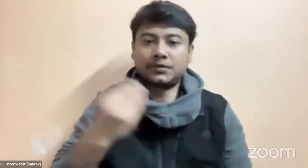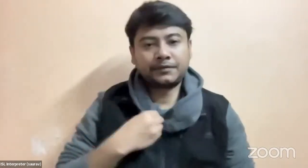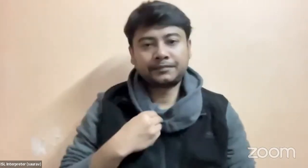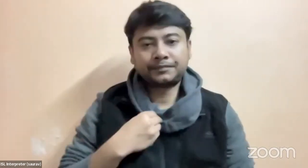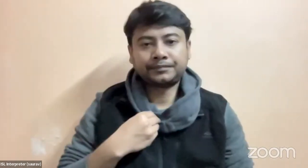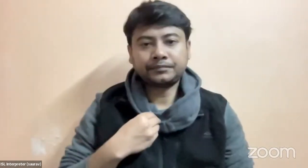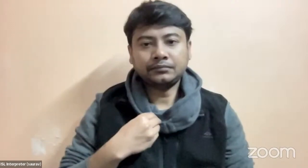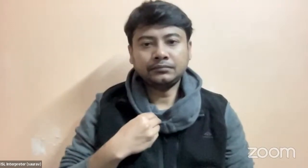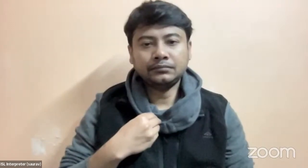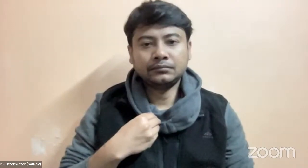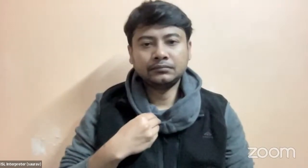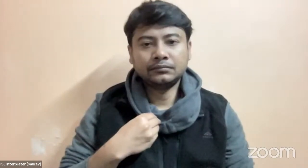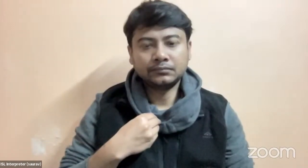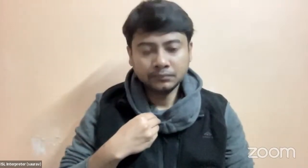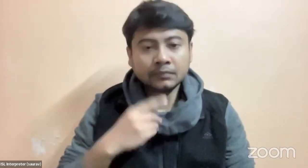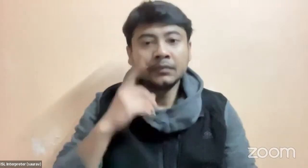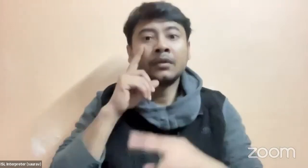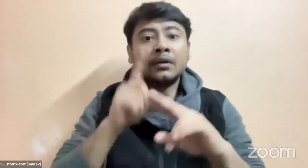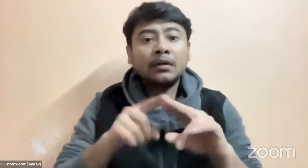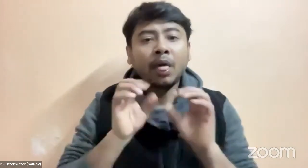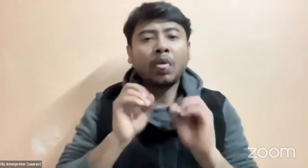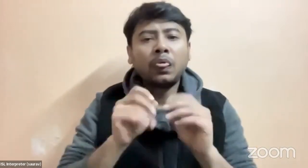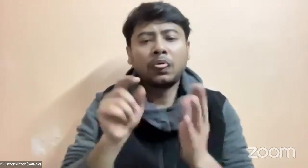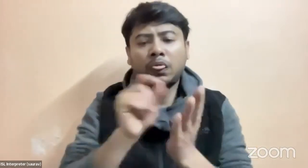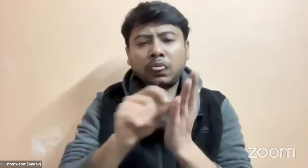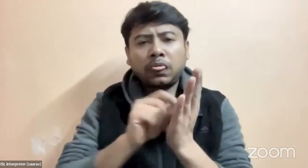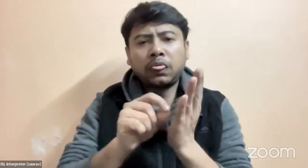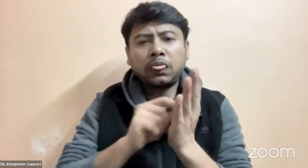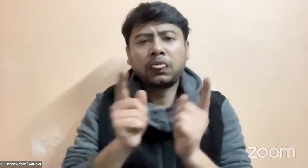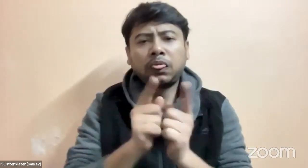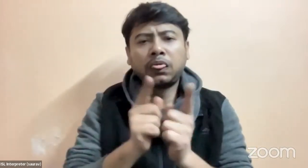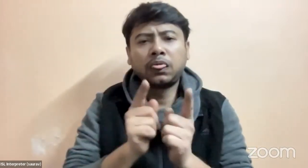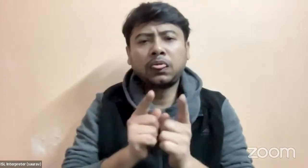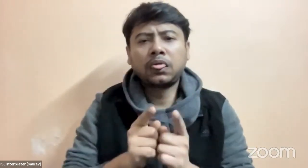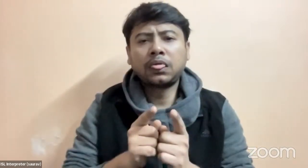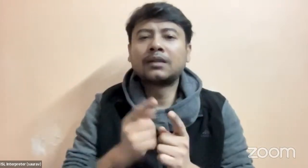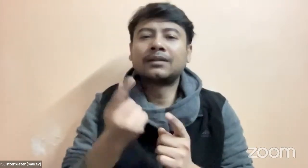But if you are not written completely, then he will give you little less.